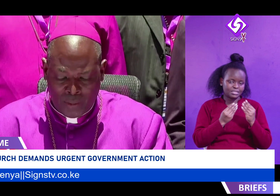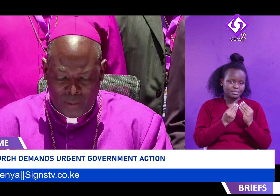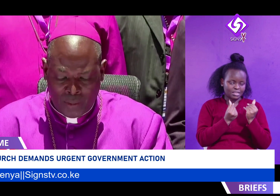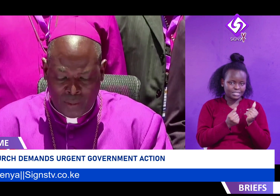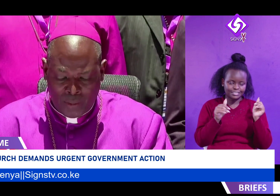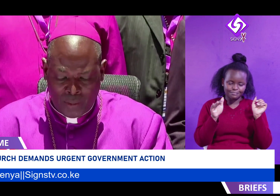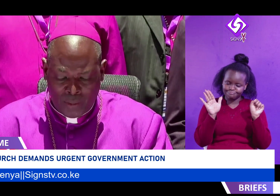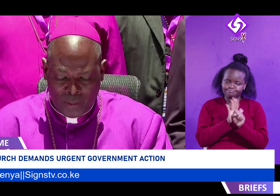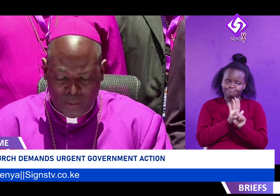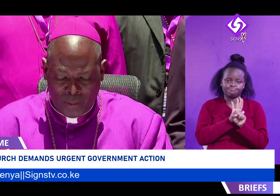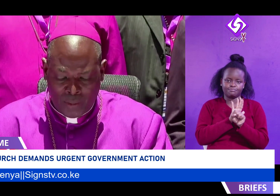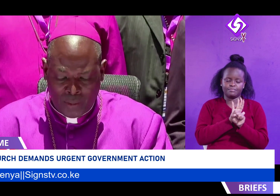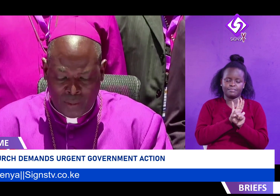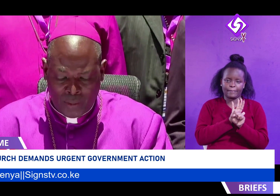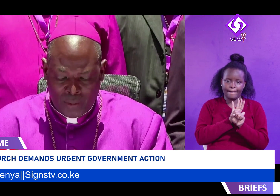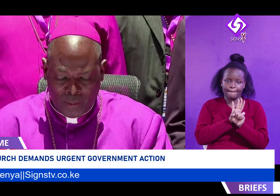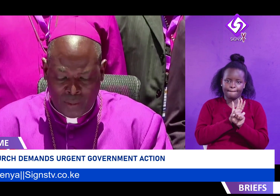exhaustively.